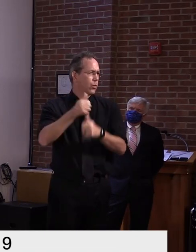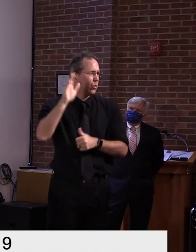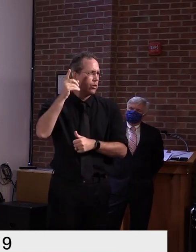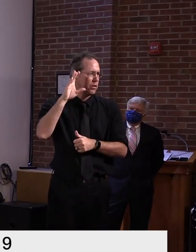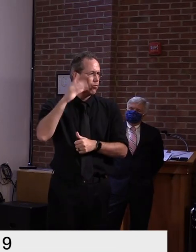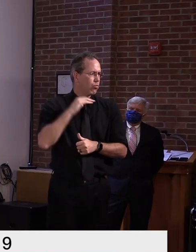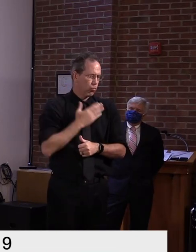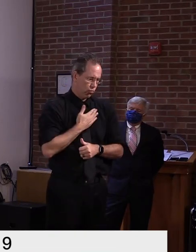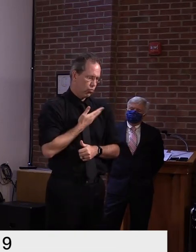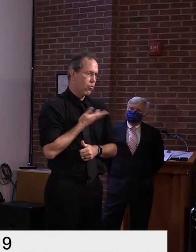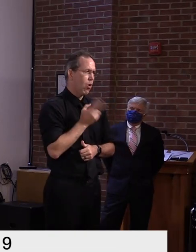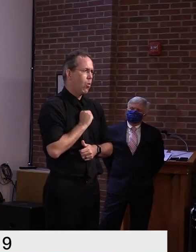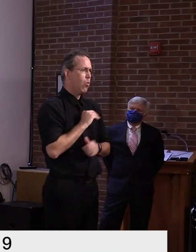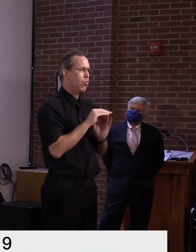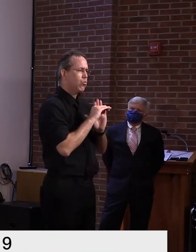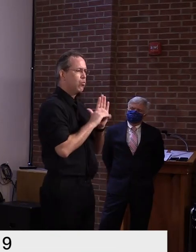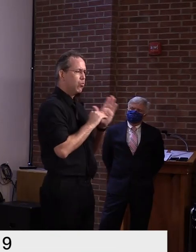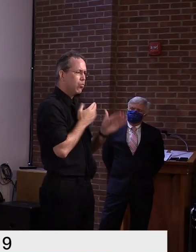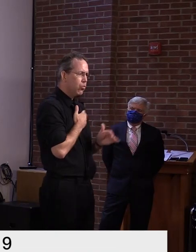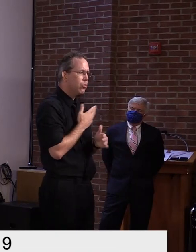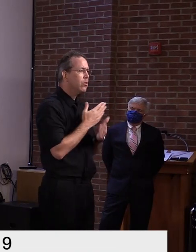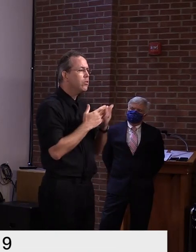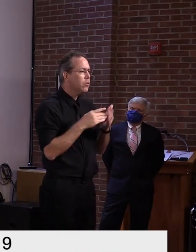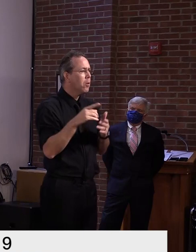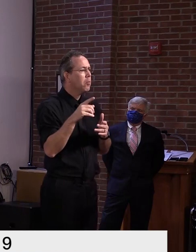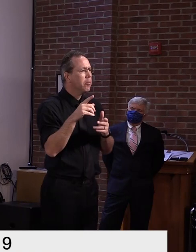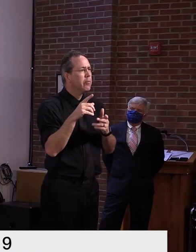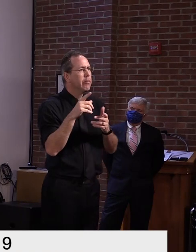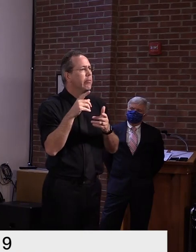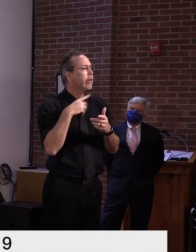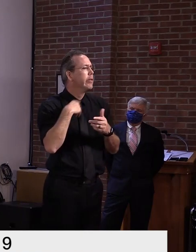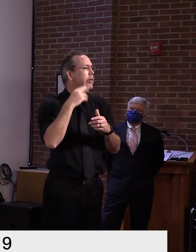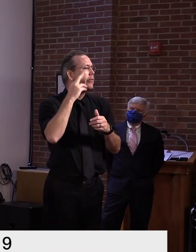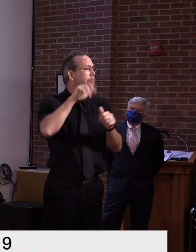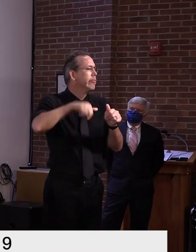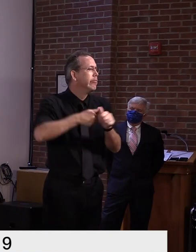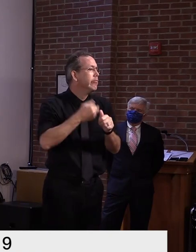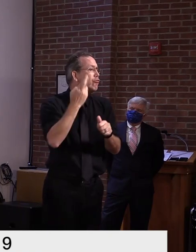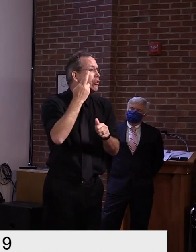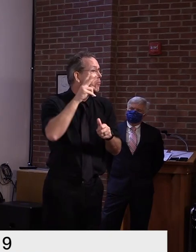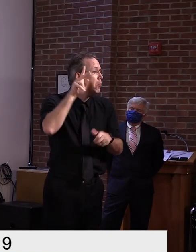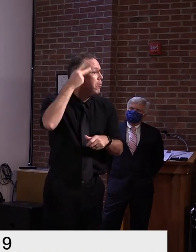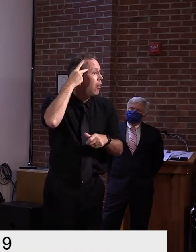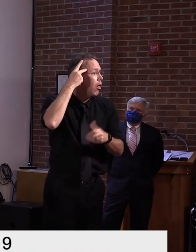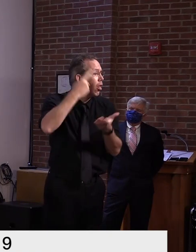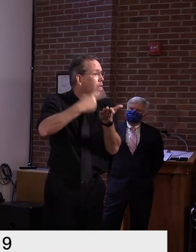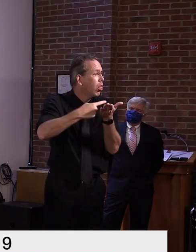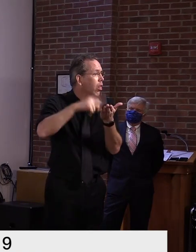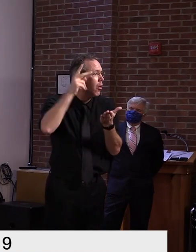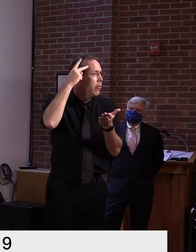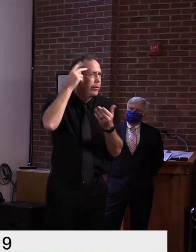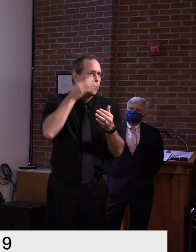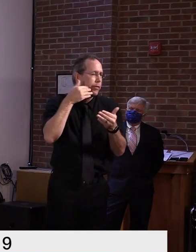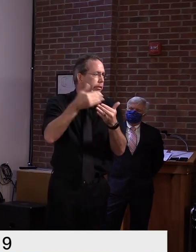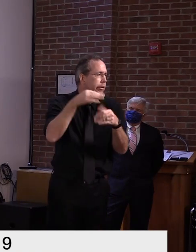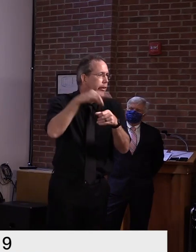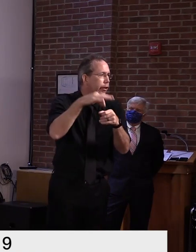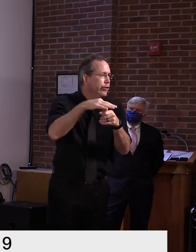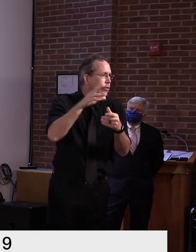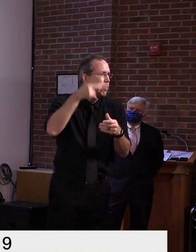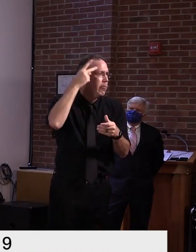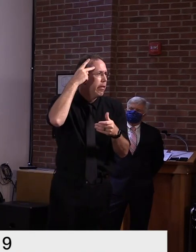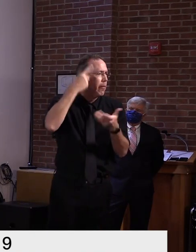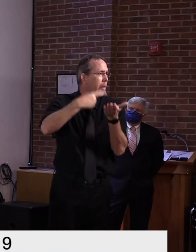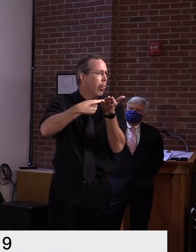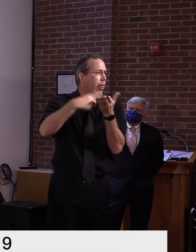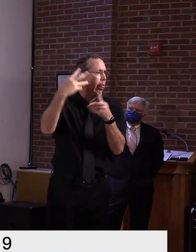I think they will adhere to that pretty well. With regard to the flu vaccine, usually we figure that